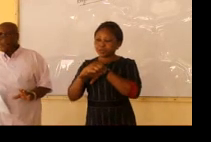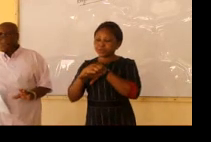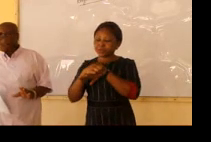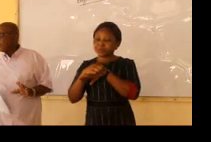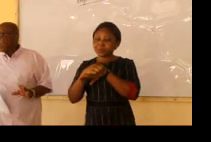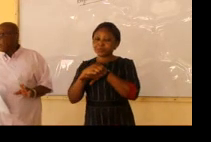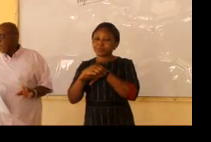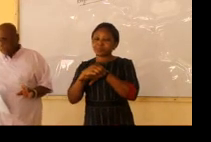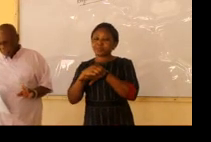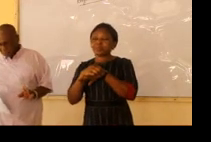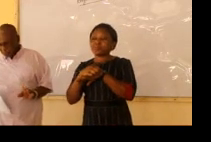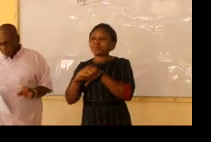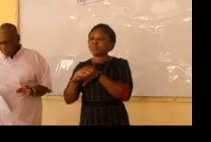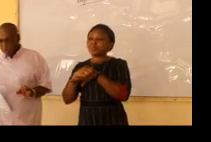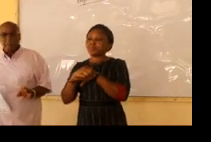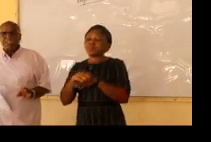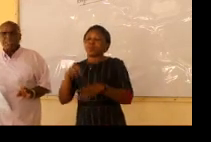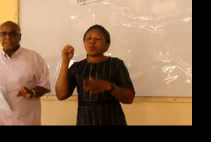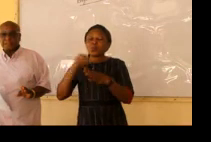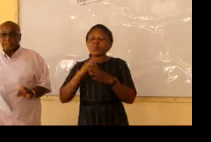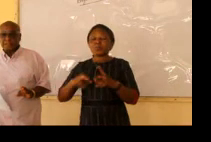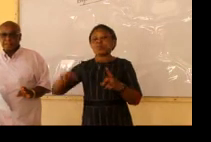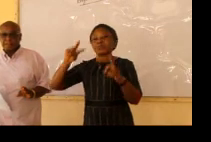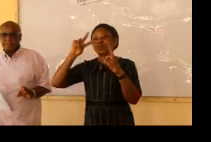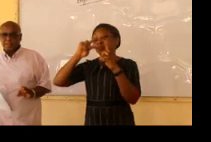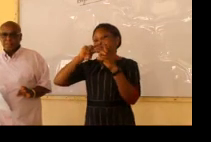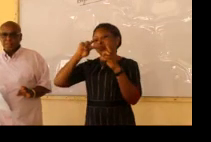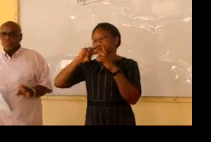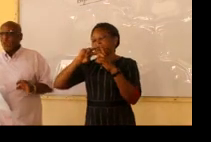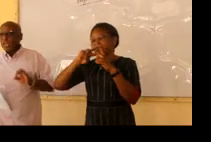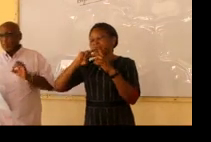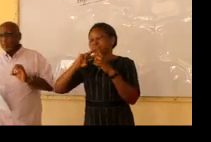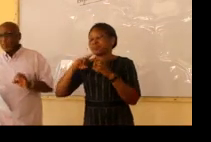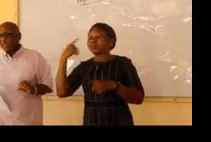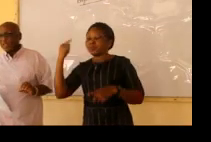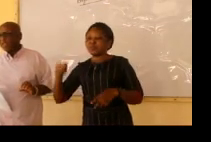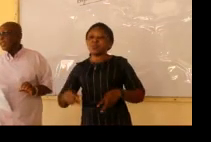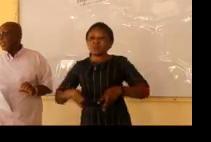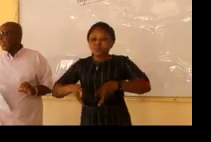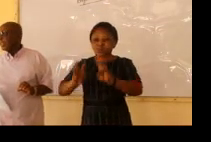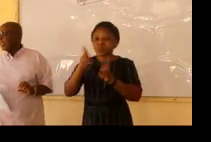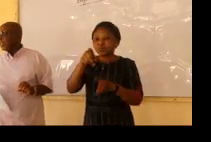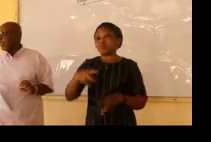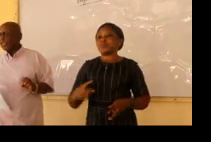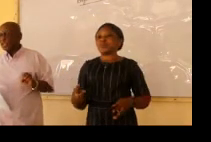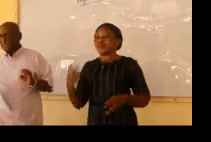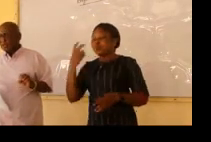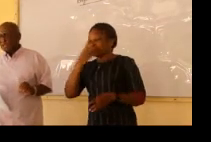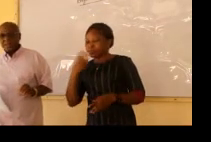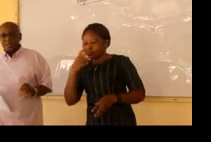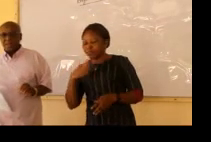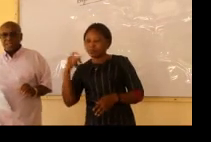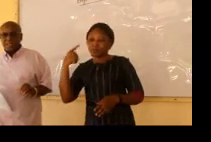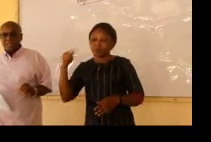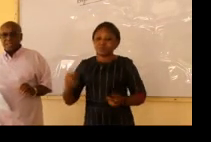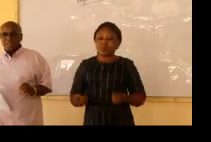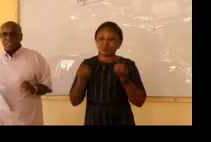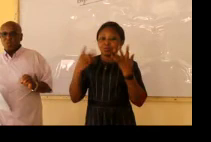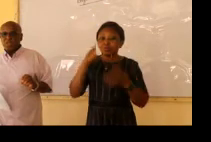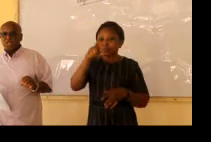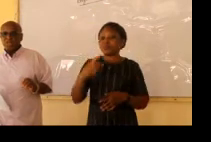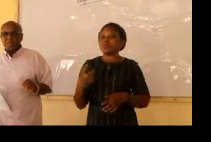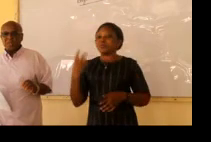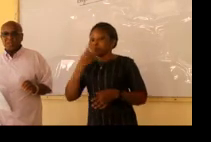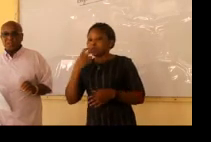level of vocabulary competence. The way you speak, the much you speak,